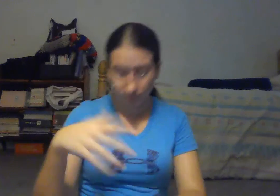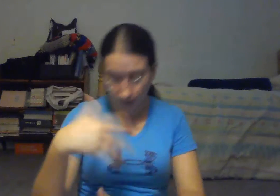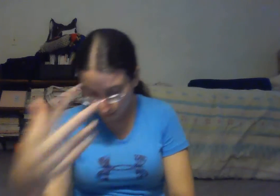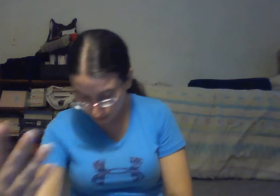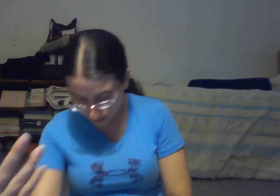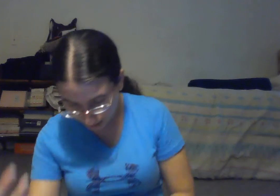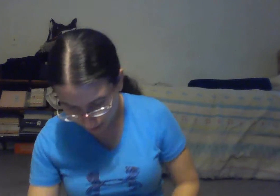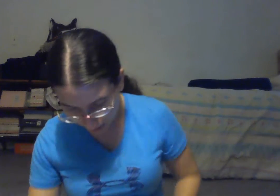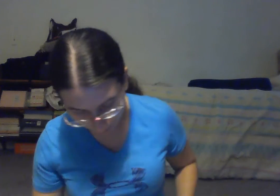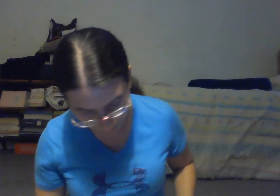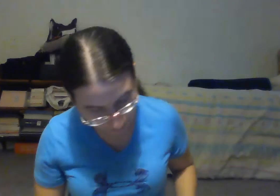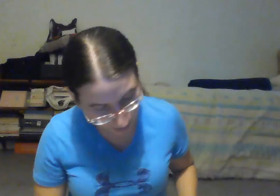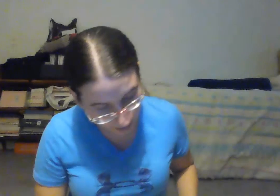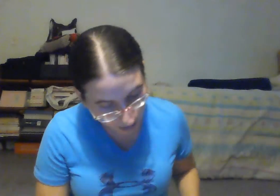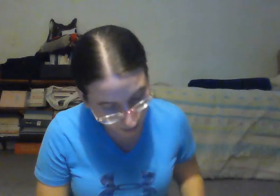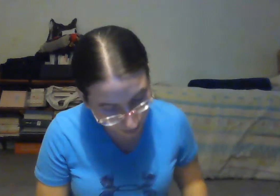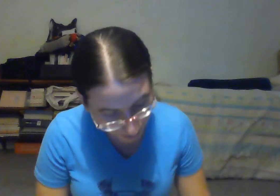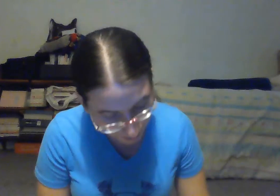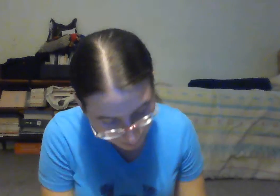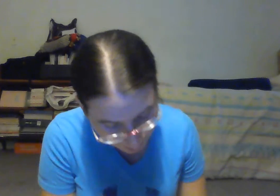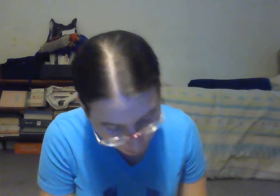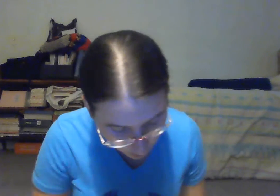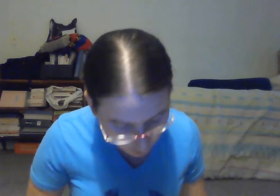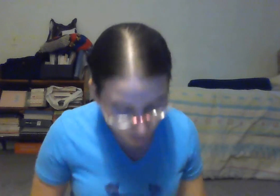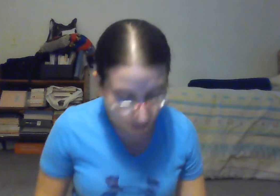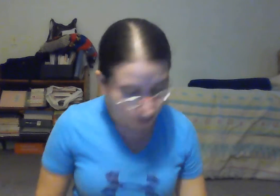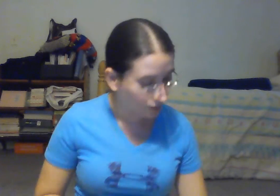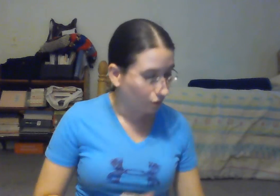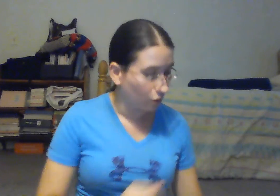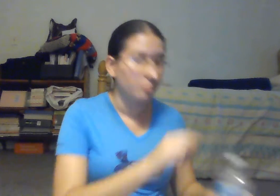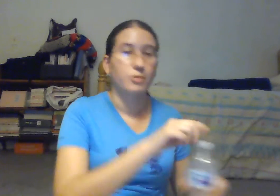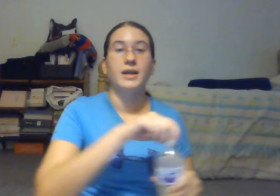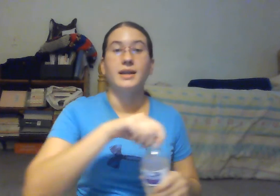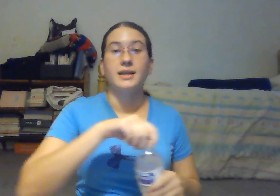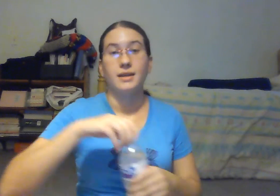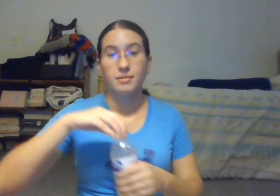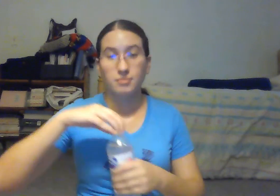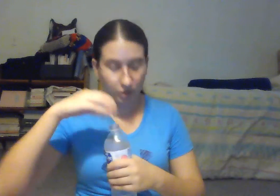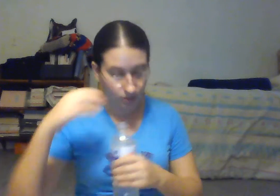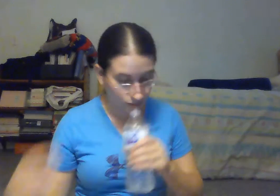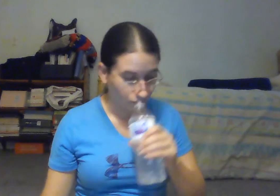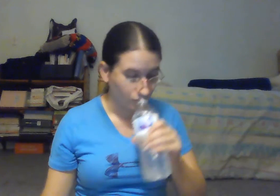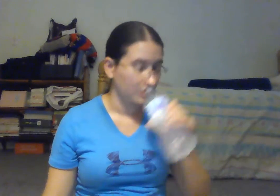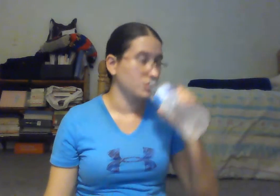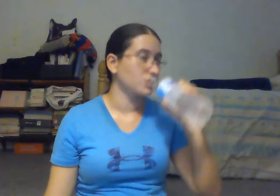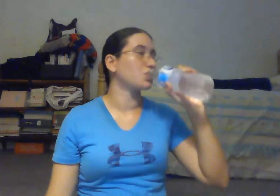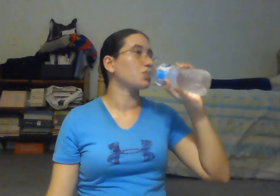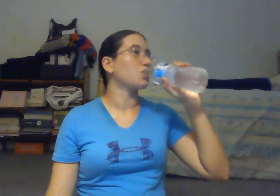Palm orientation outward. Here we have some personal pronouns incorporating numbers.